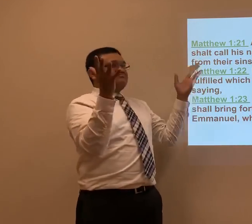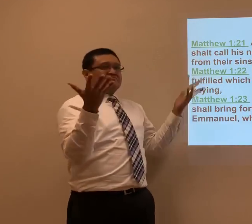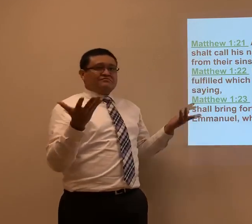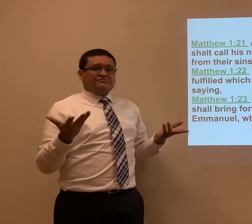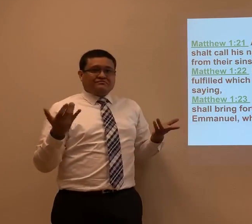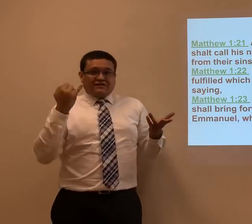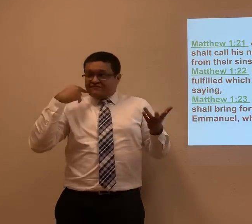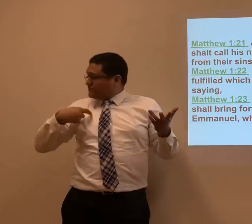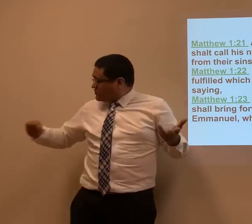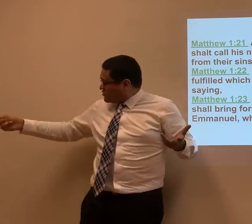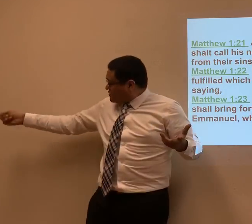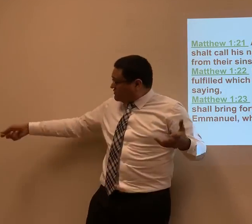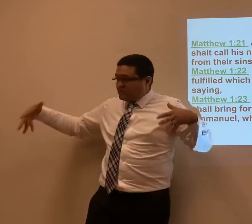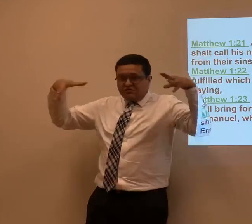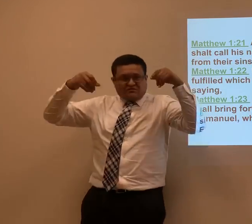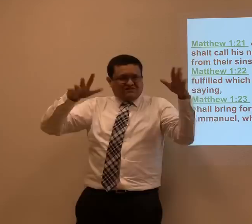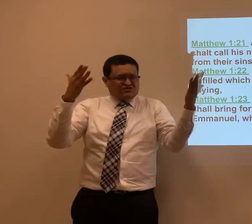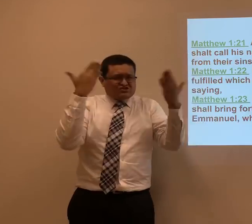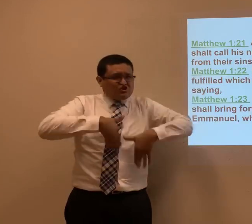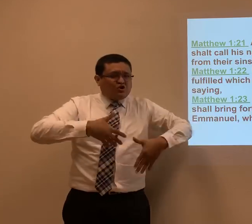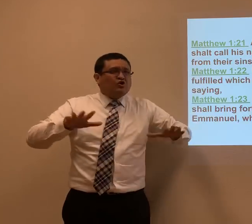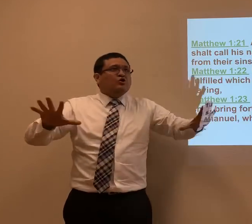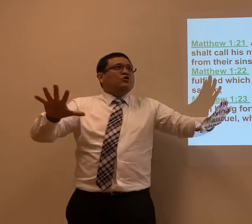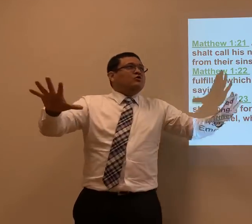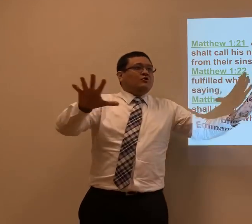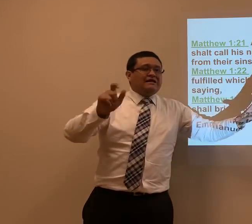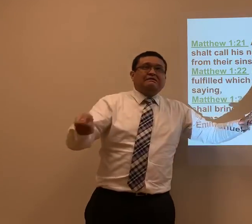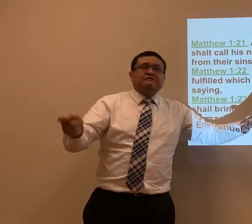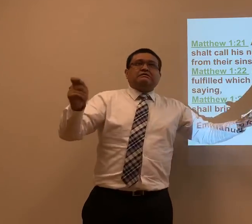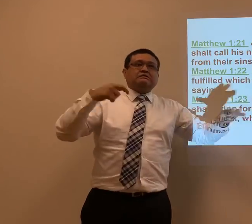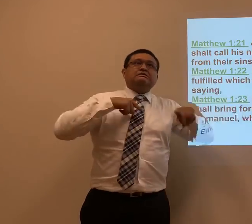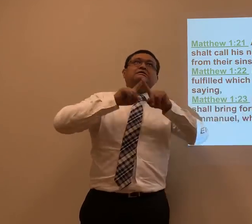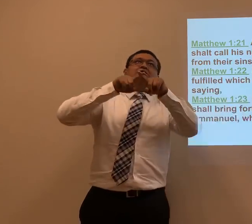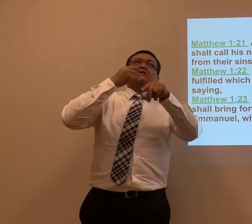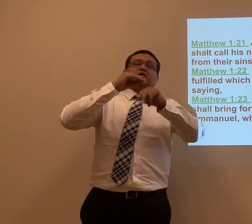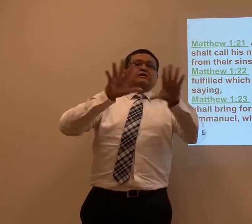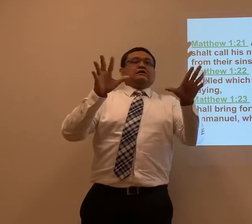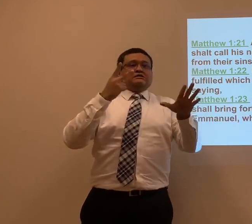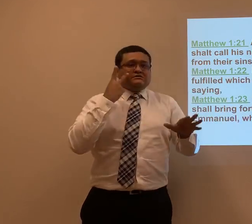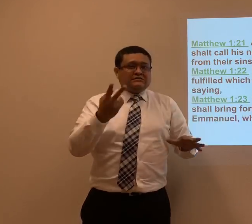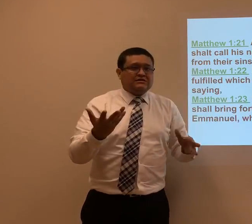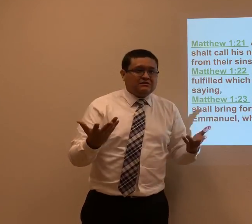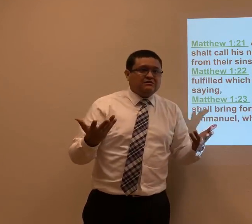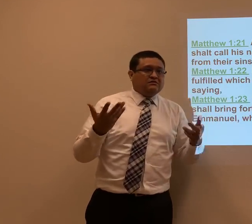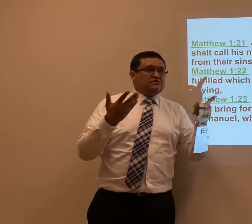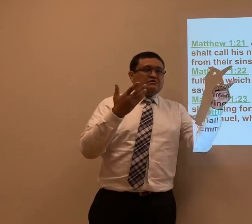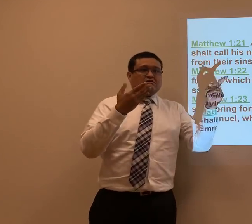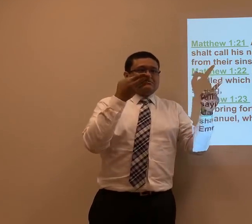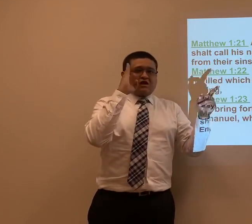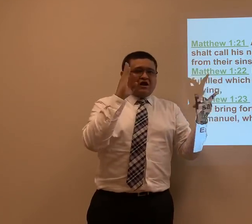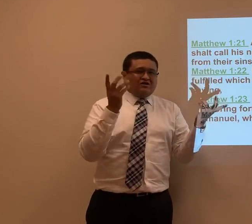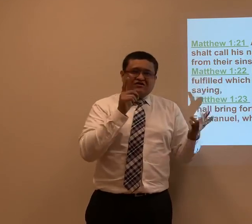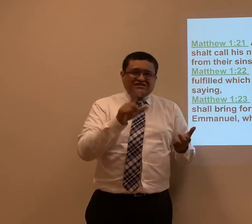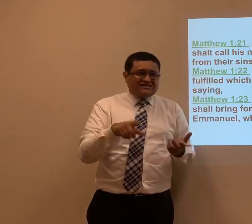But they're in darkness right now. They don't know. They don't have that light right now. They need to see the truth.